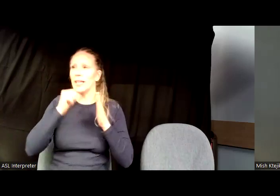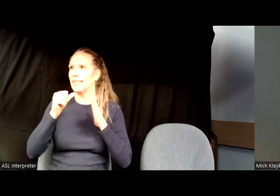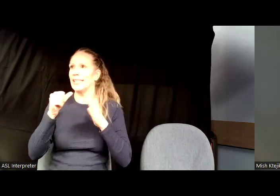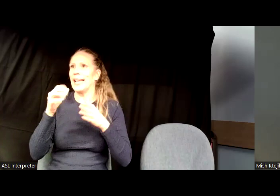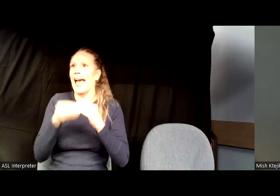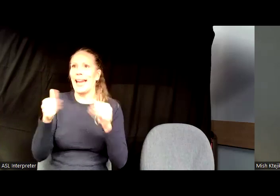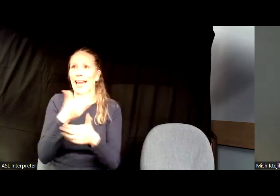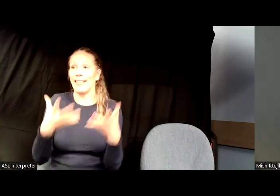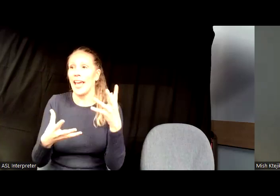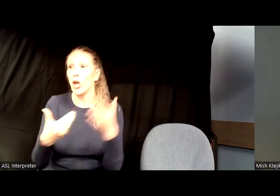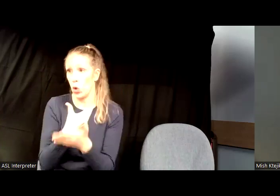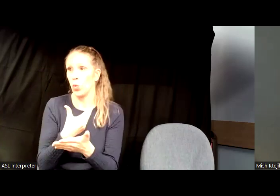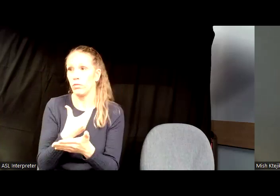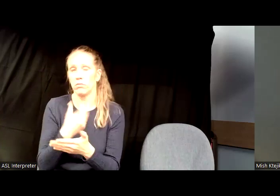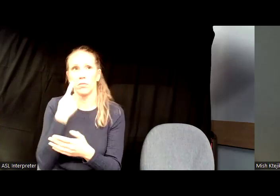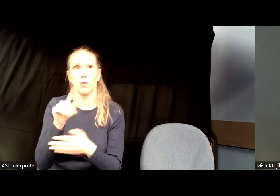is,